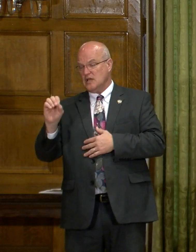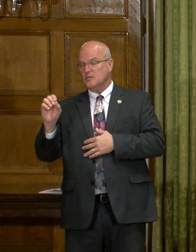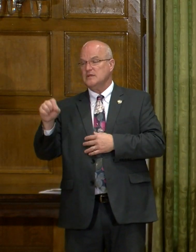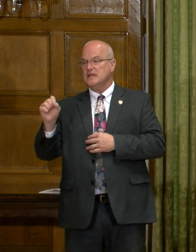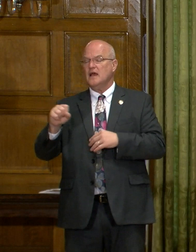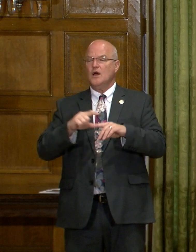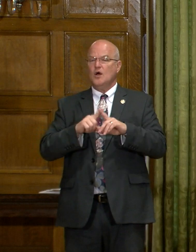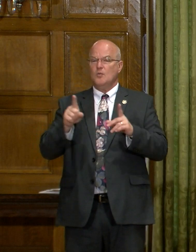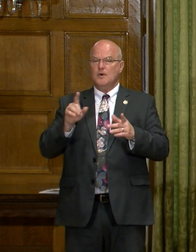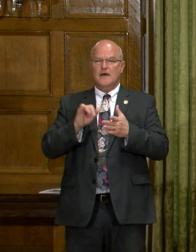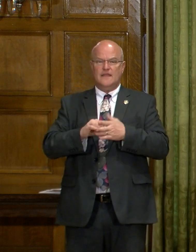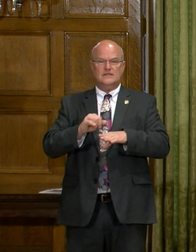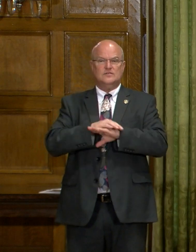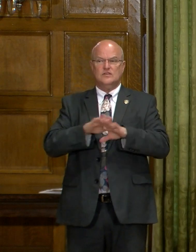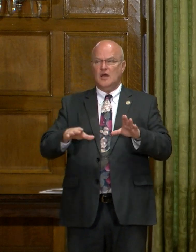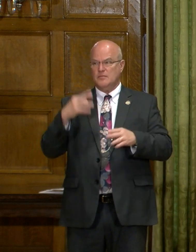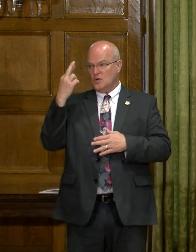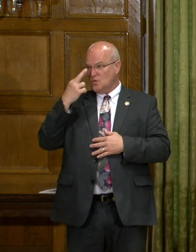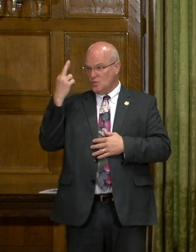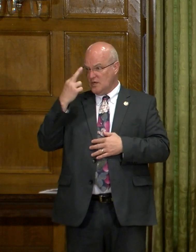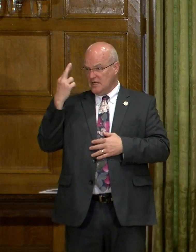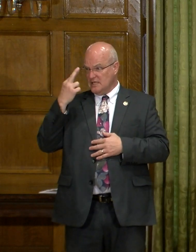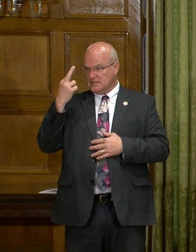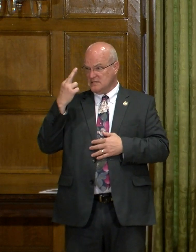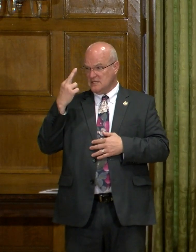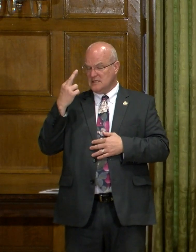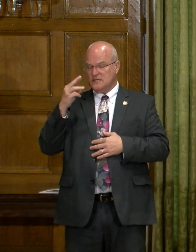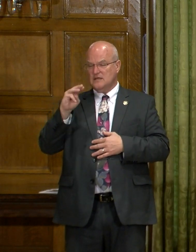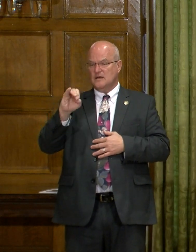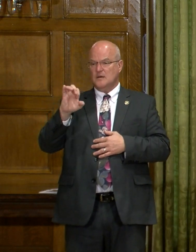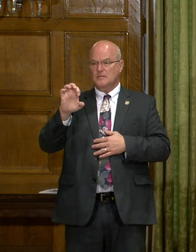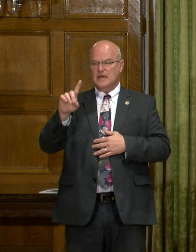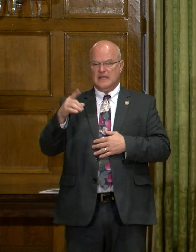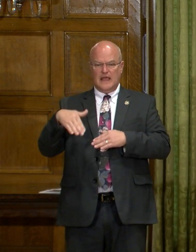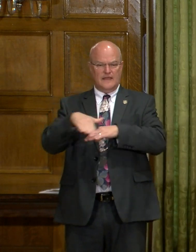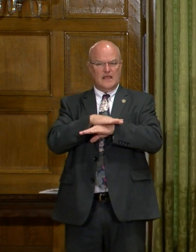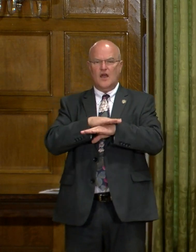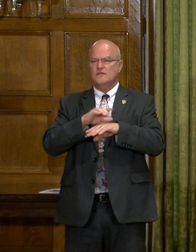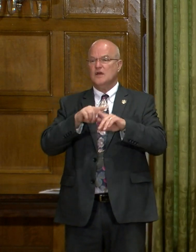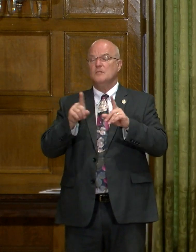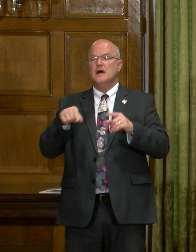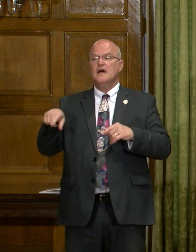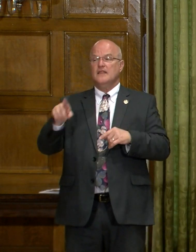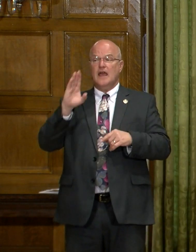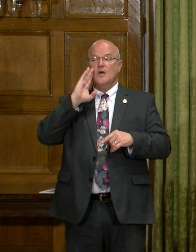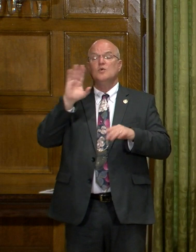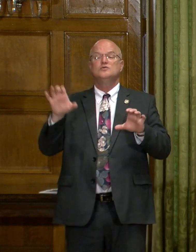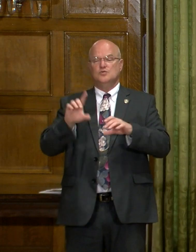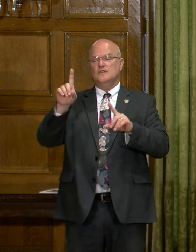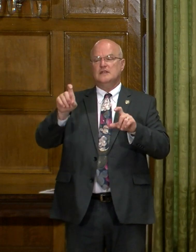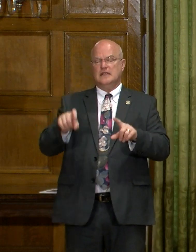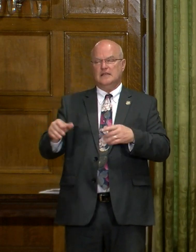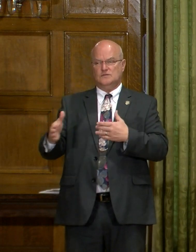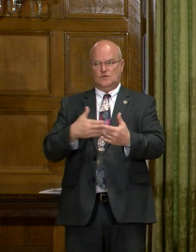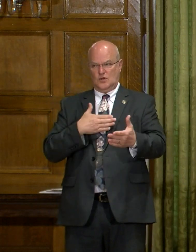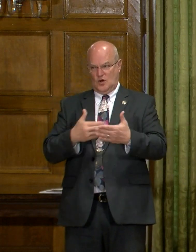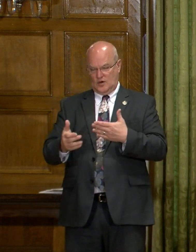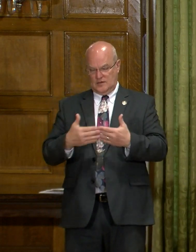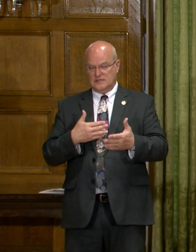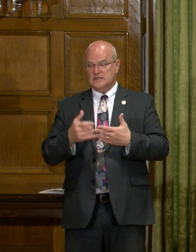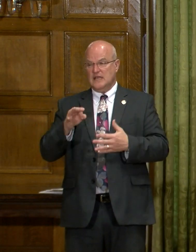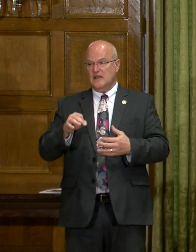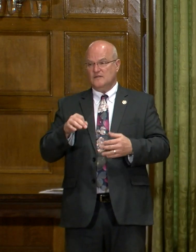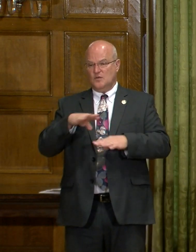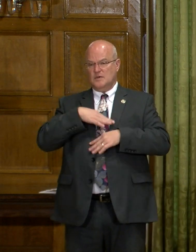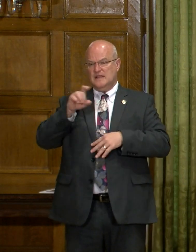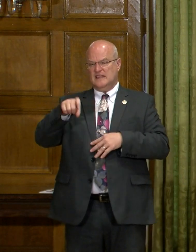insurance, but that should not be a reason. There's Medicaid that covers it, but they will do the test if